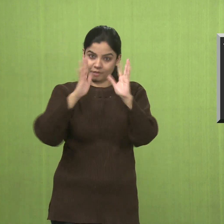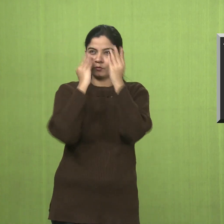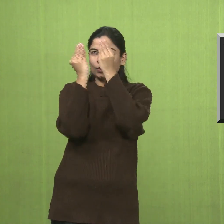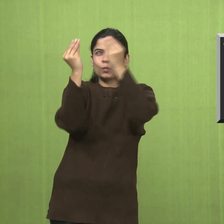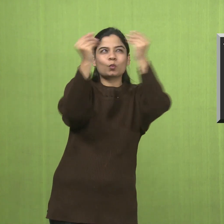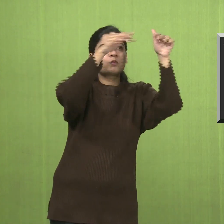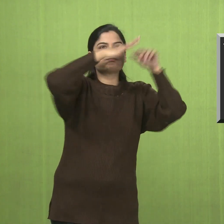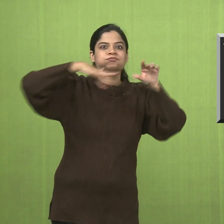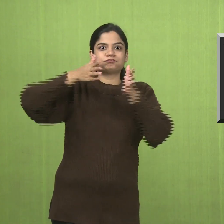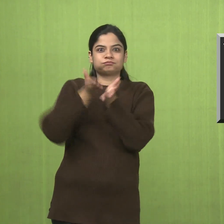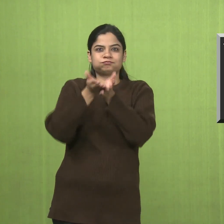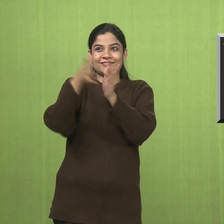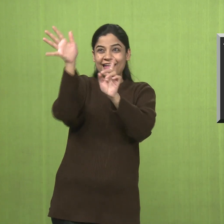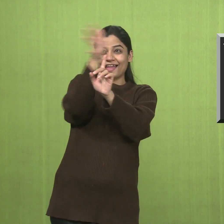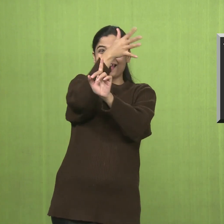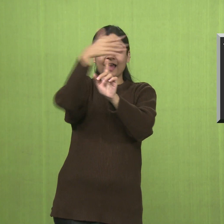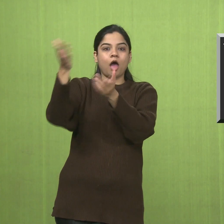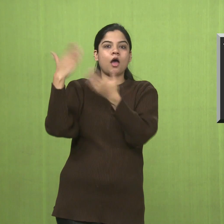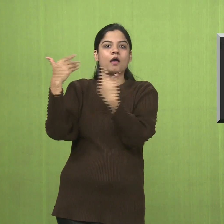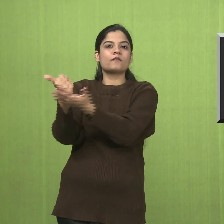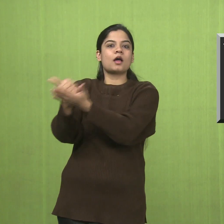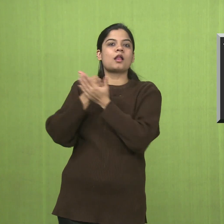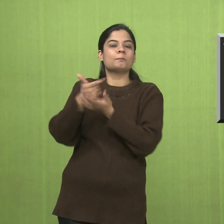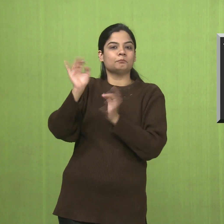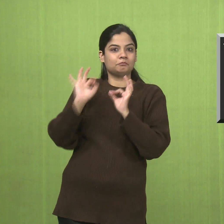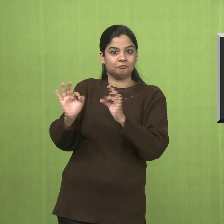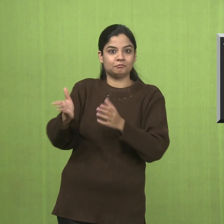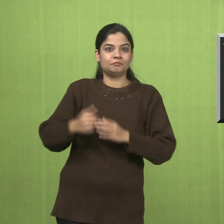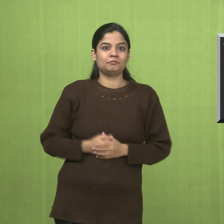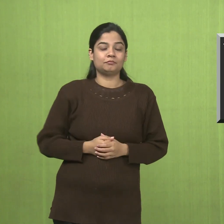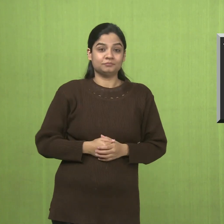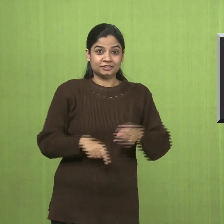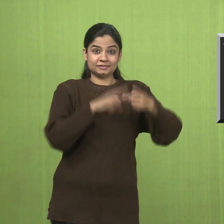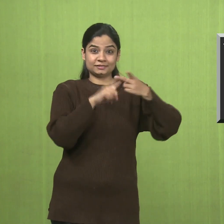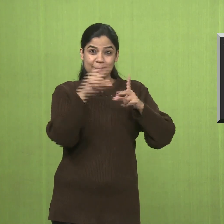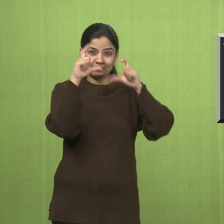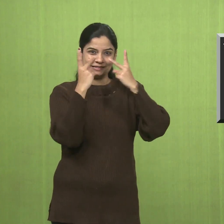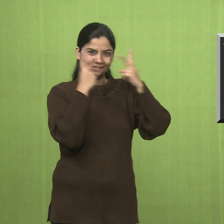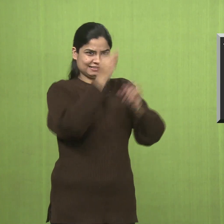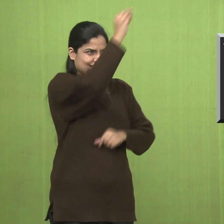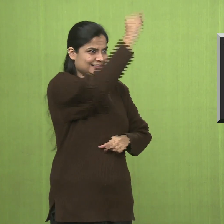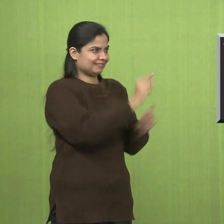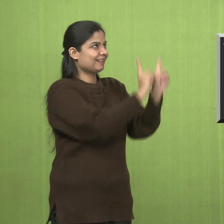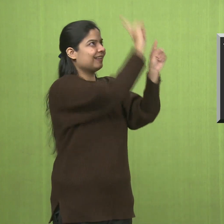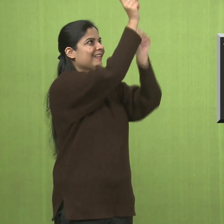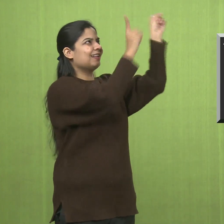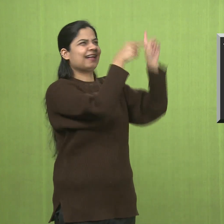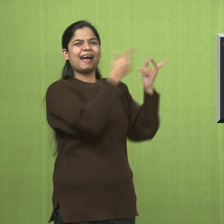in waters for a very, very long time. Wind energy has been helping a lot in that case. As you can see in the picture,